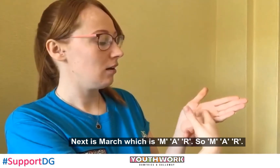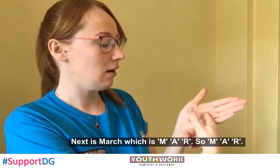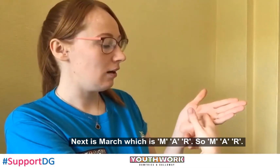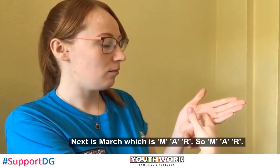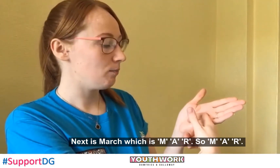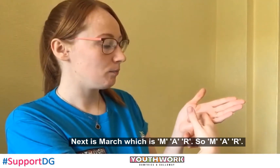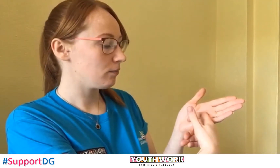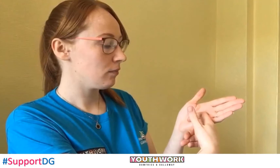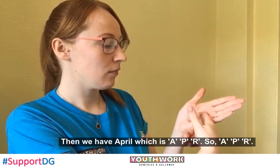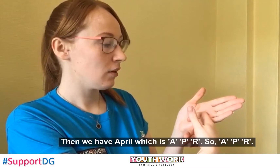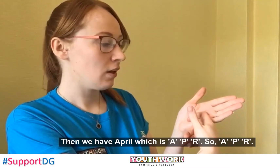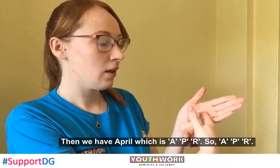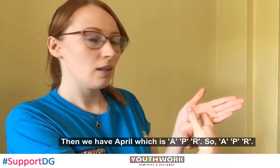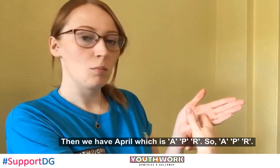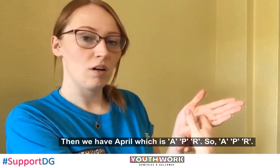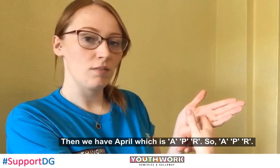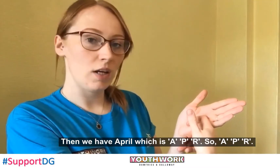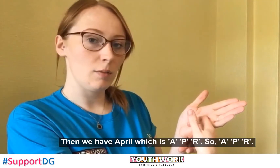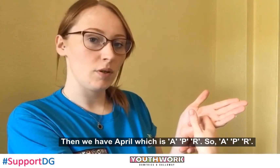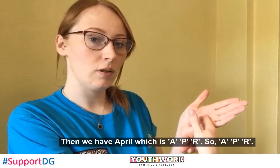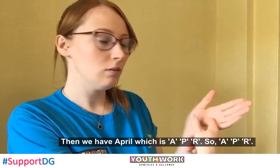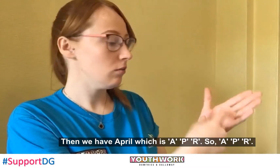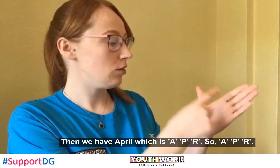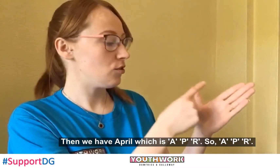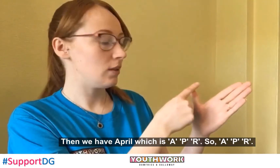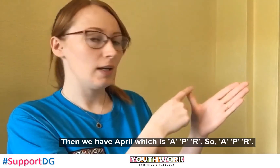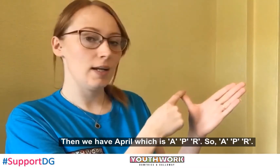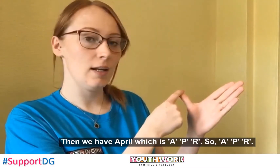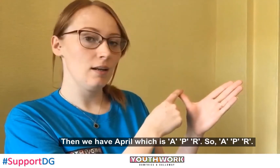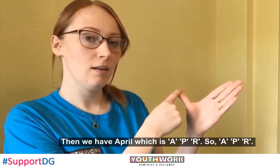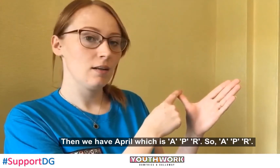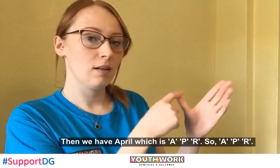M-A-I. Then we have April, which is